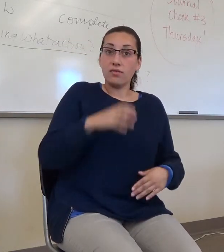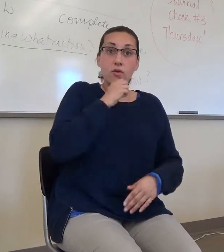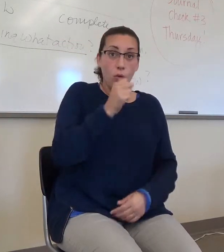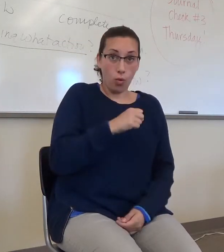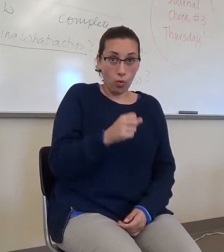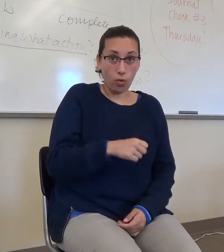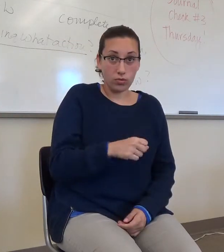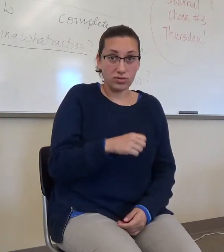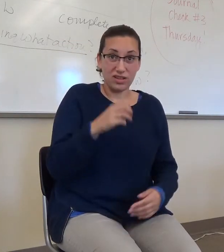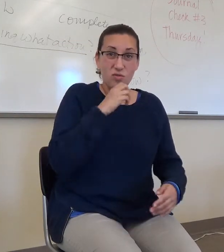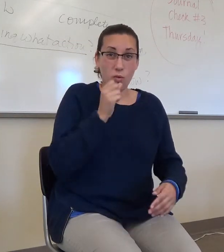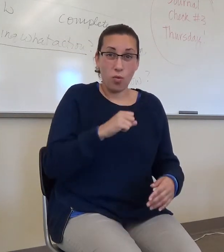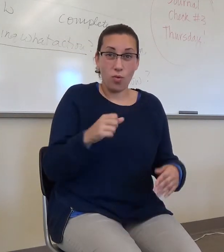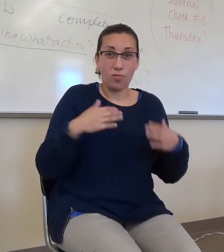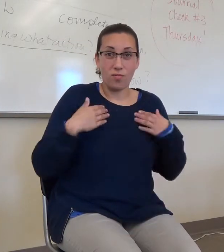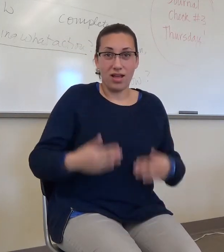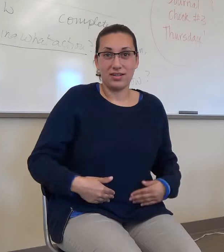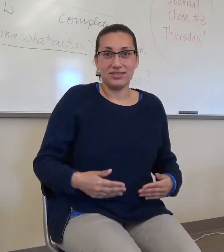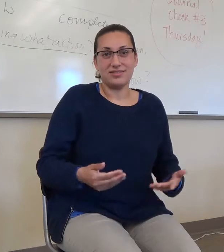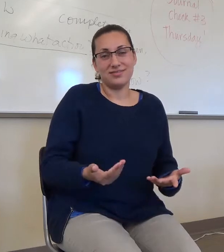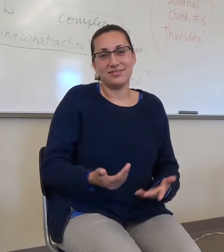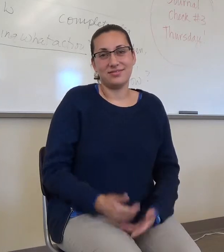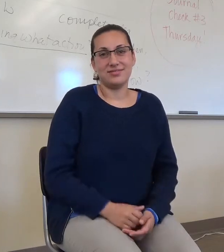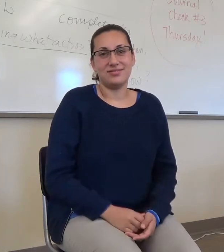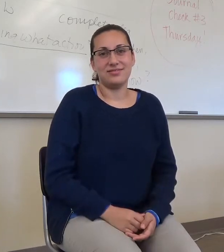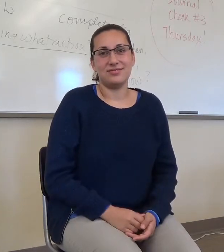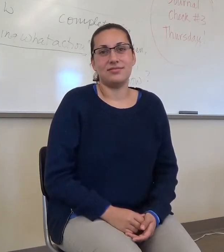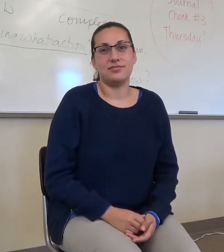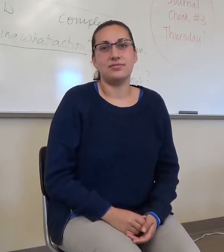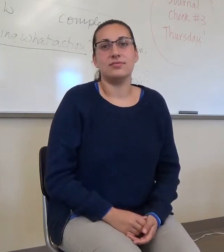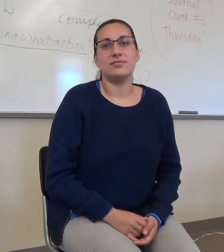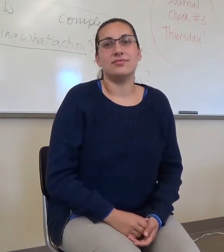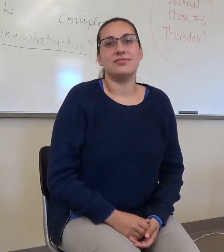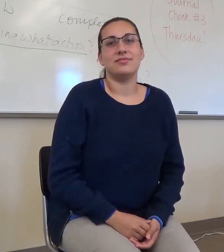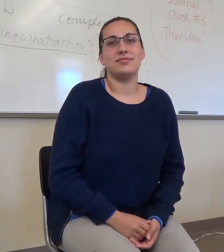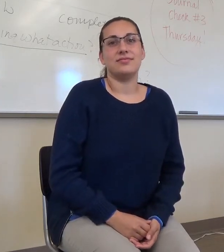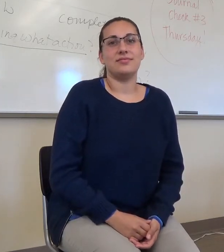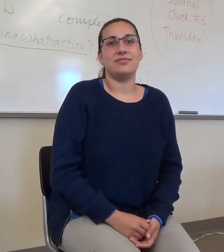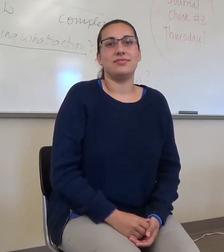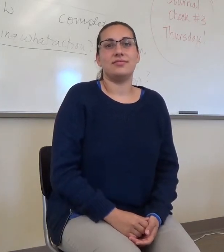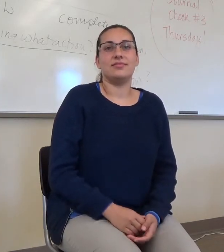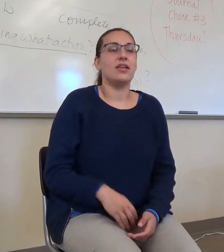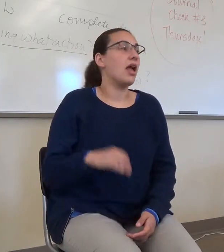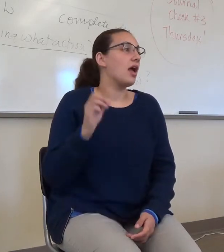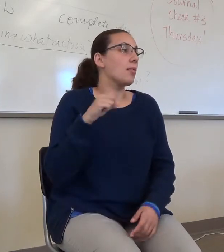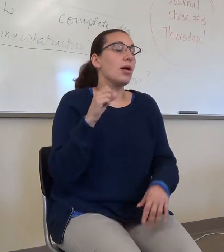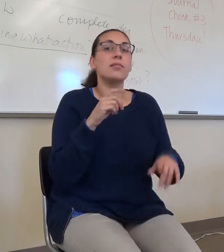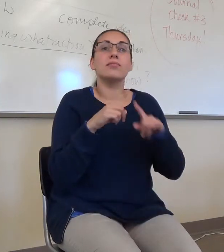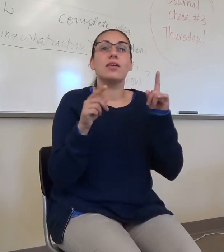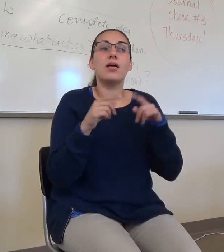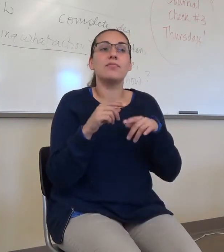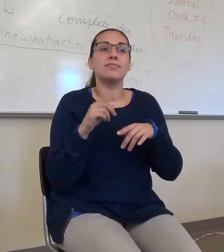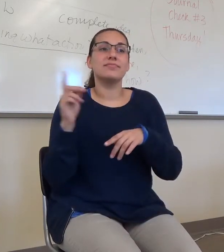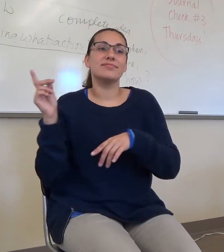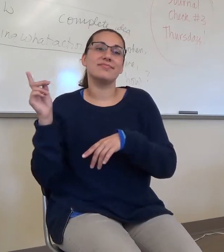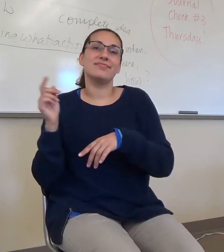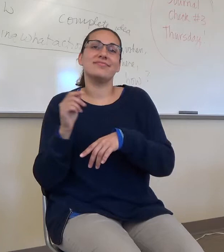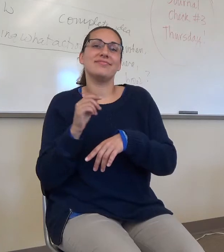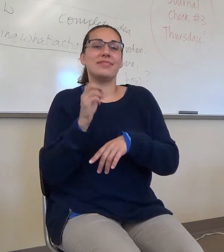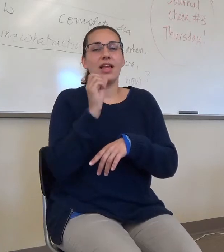elderly, okay? So they didn't kill them necessarily, but after death, they